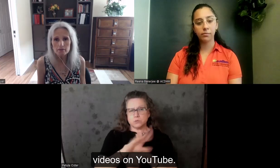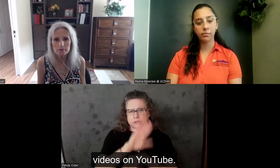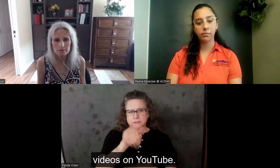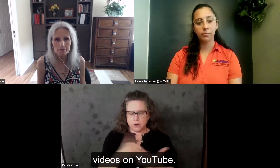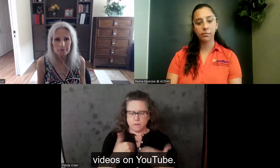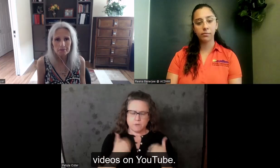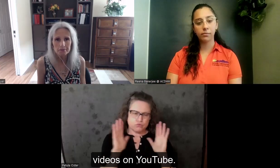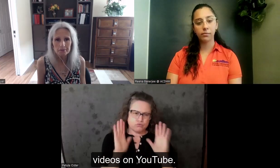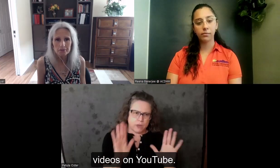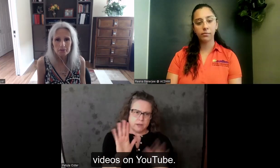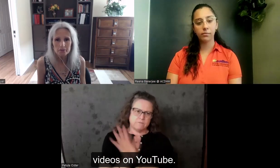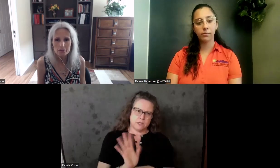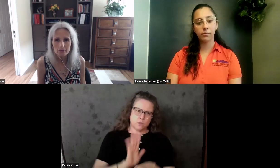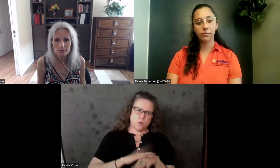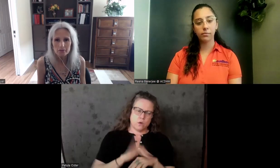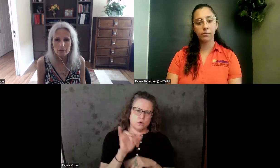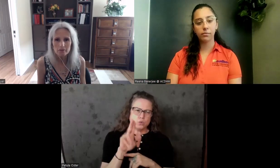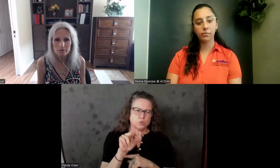YouTube.